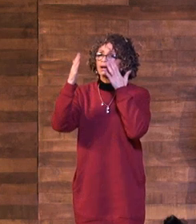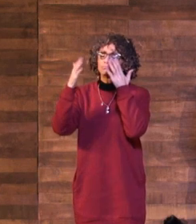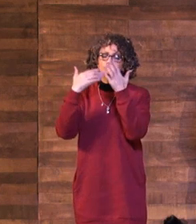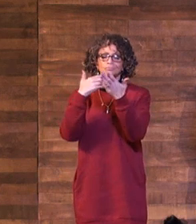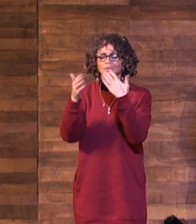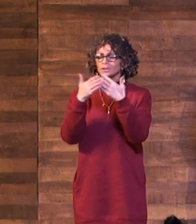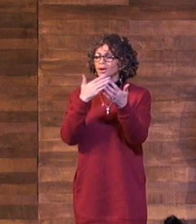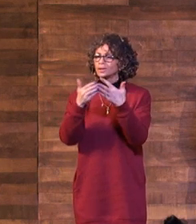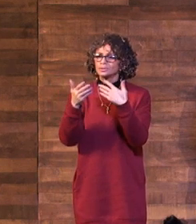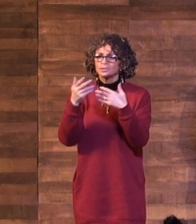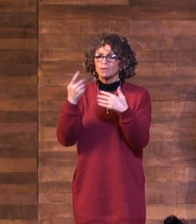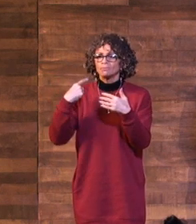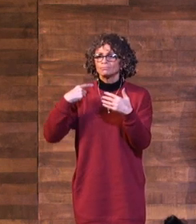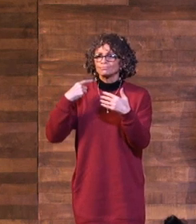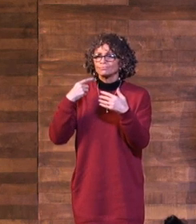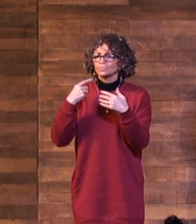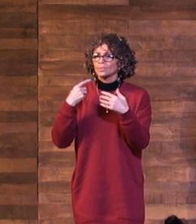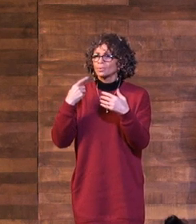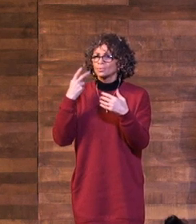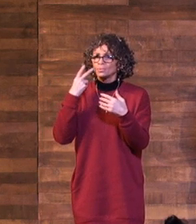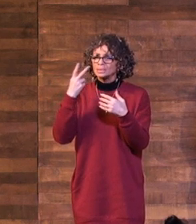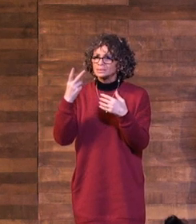see the good outcome on the other side.